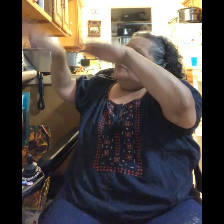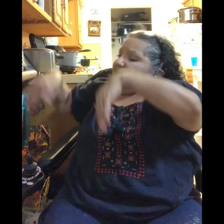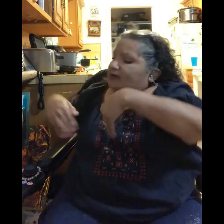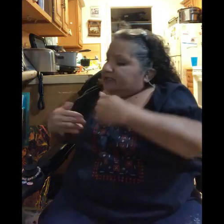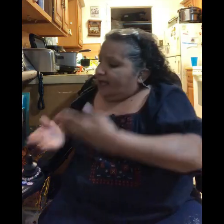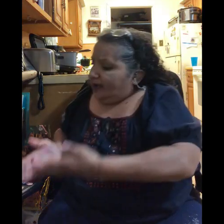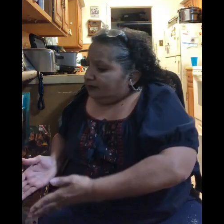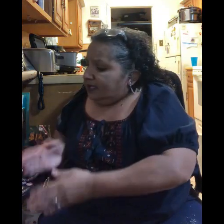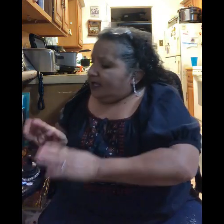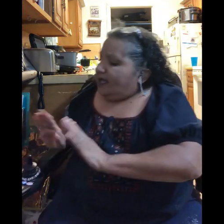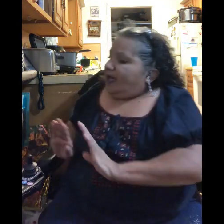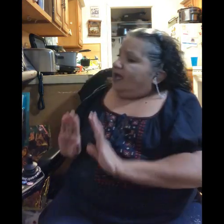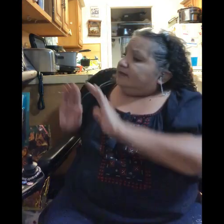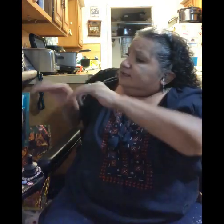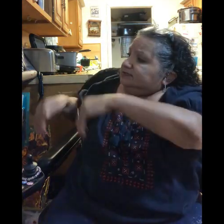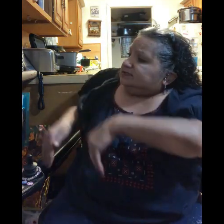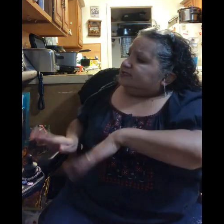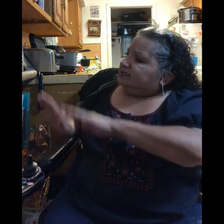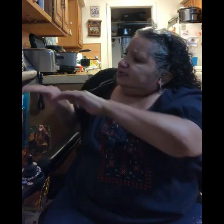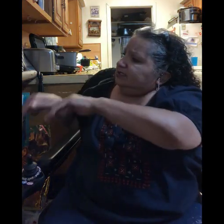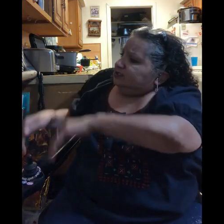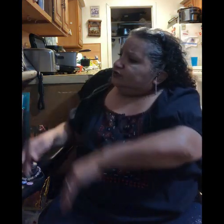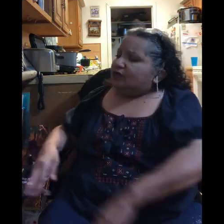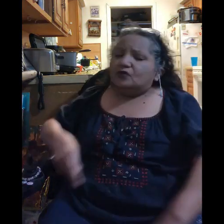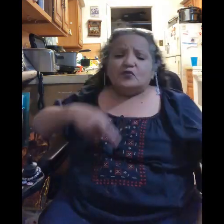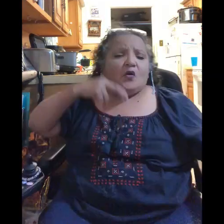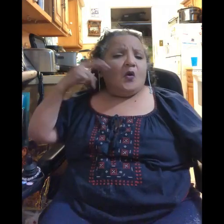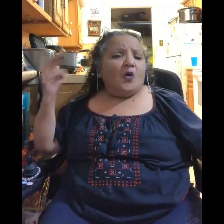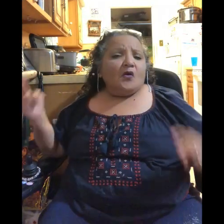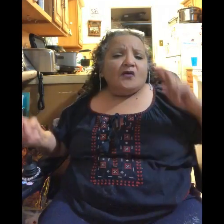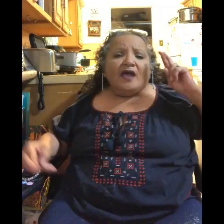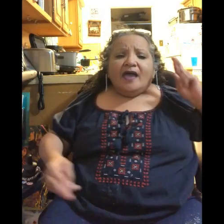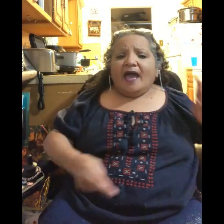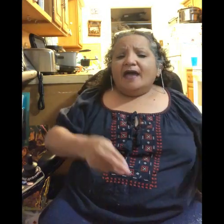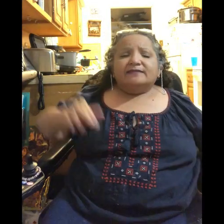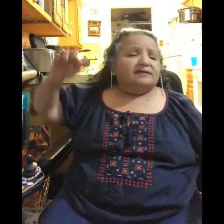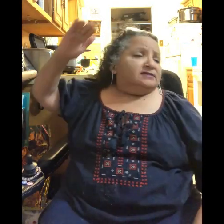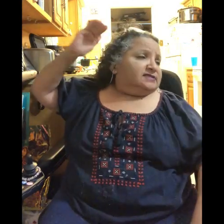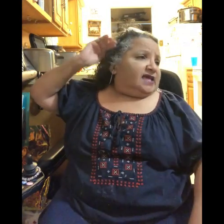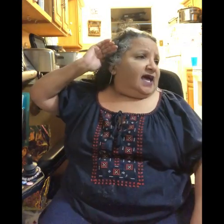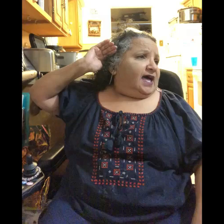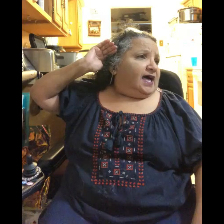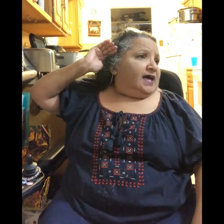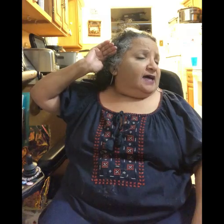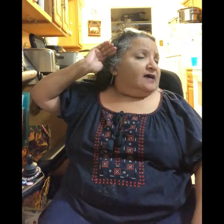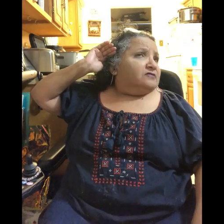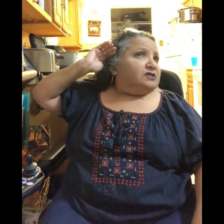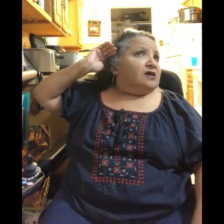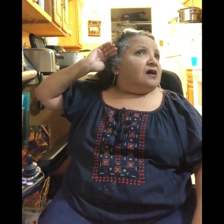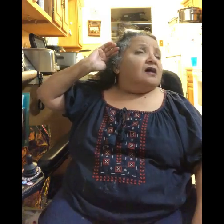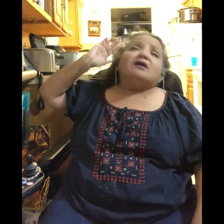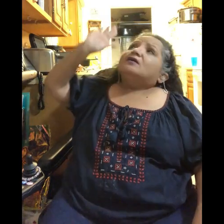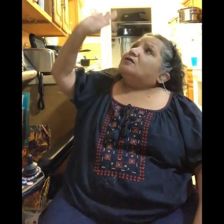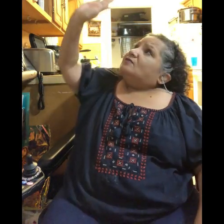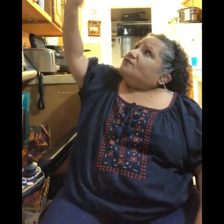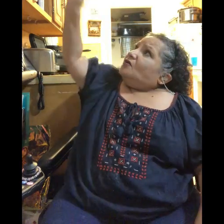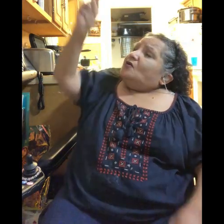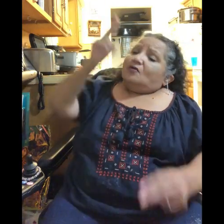bow down and the seas will roar at the sound of your